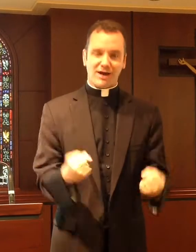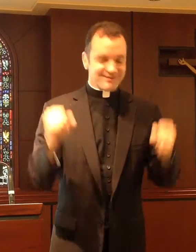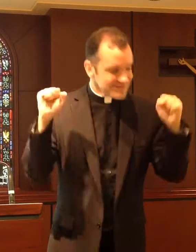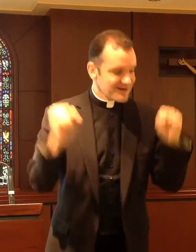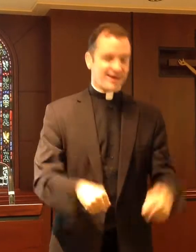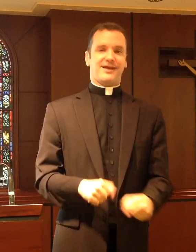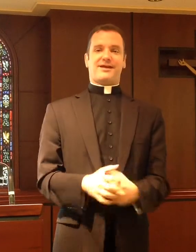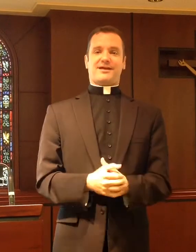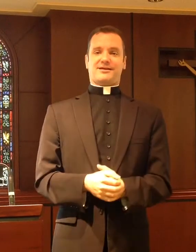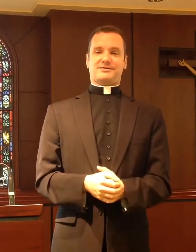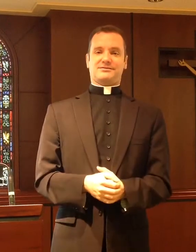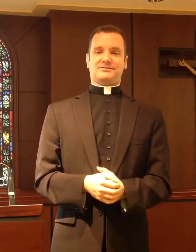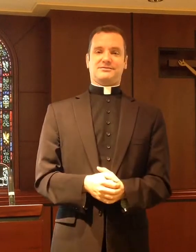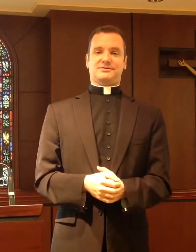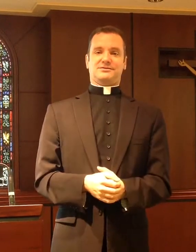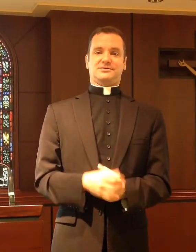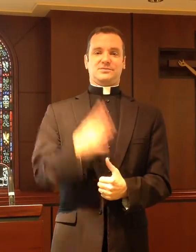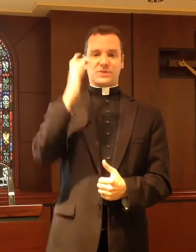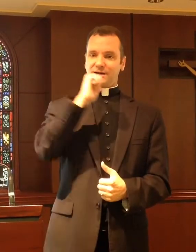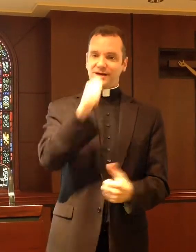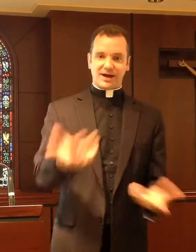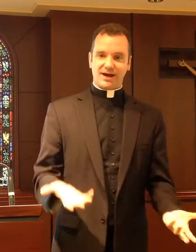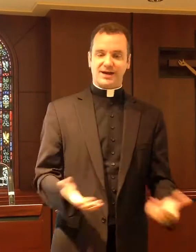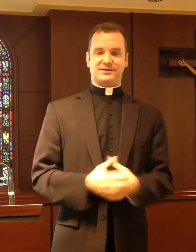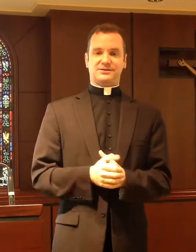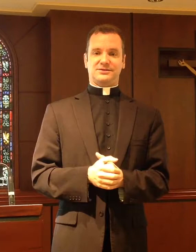it and they can do things.